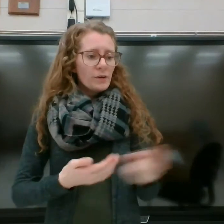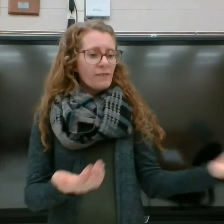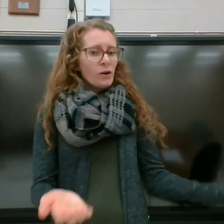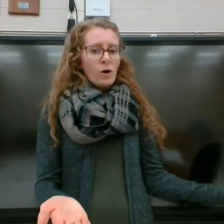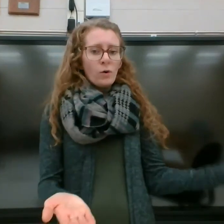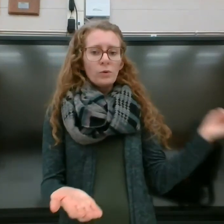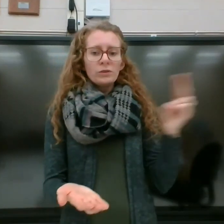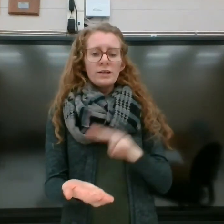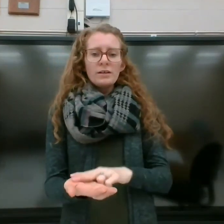we have holy,